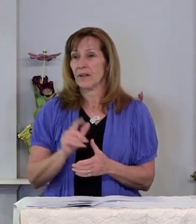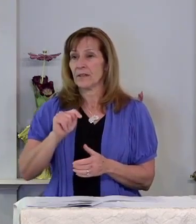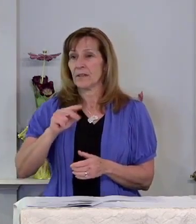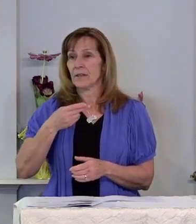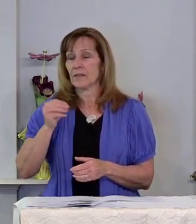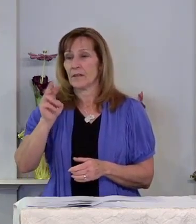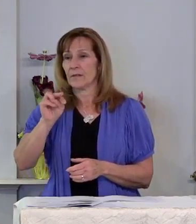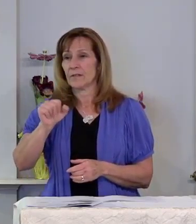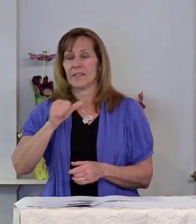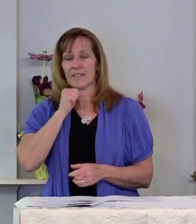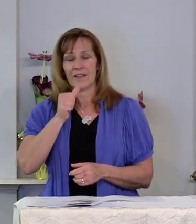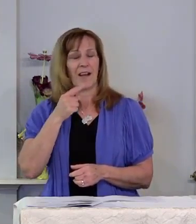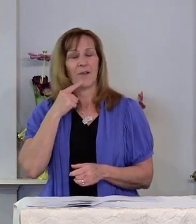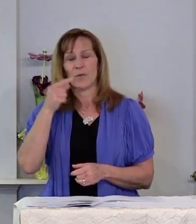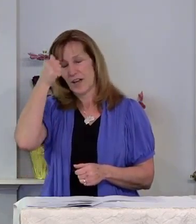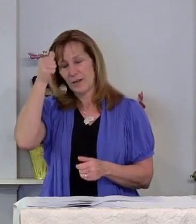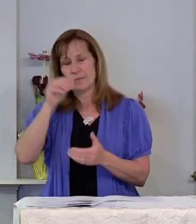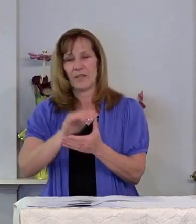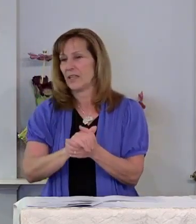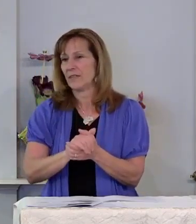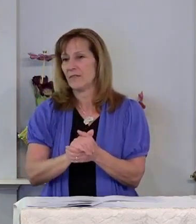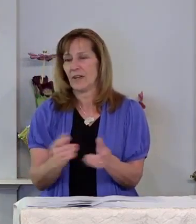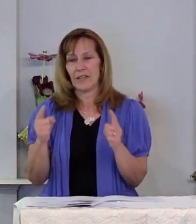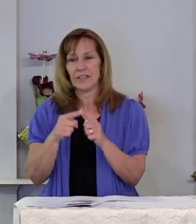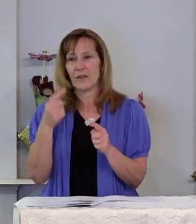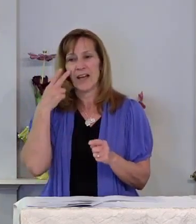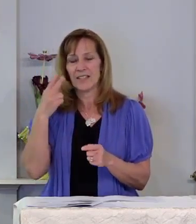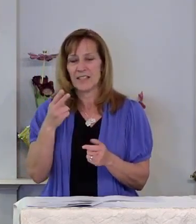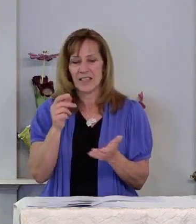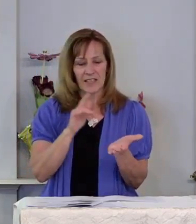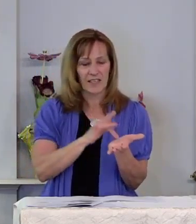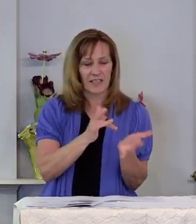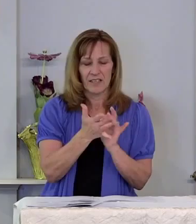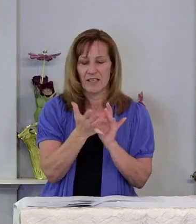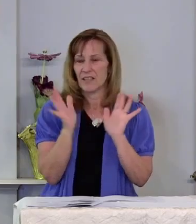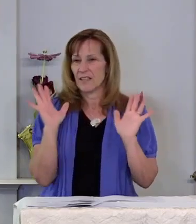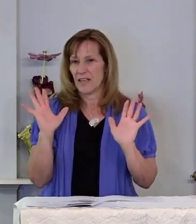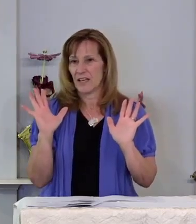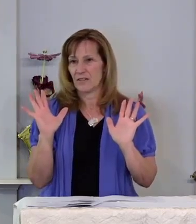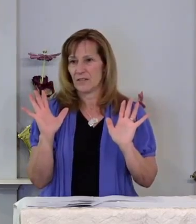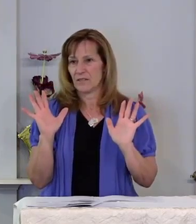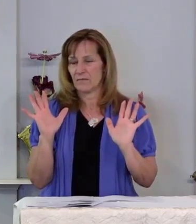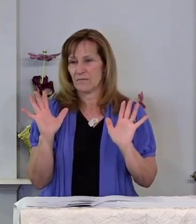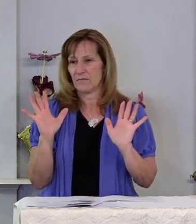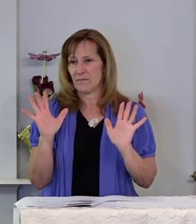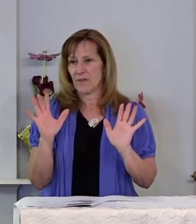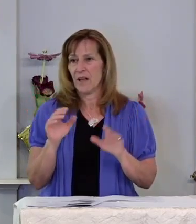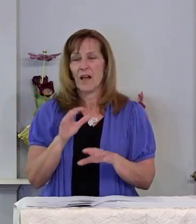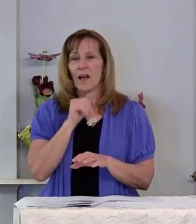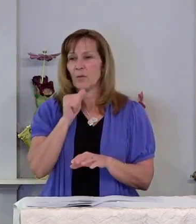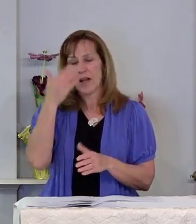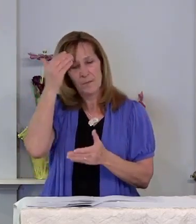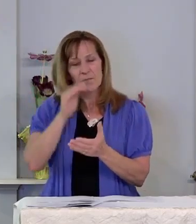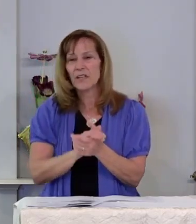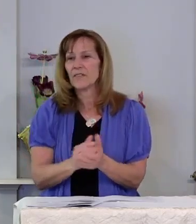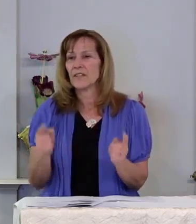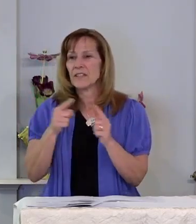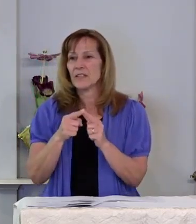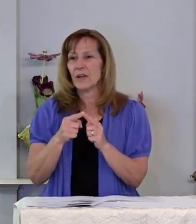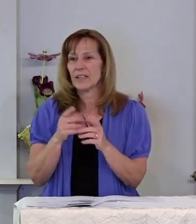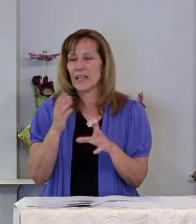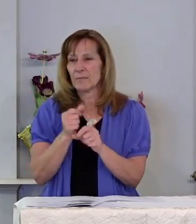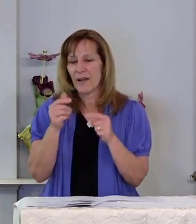Thomas said, "I will not believe until I see the nail holes in his hands, and I will not believe until I